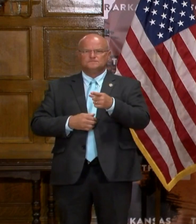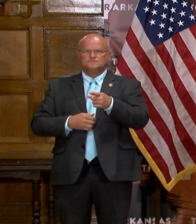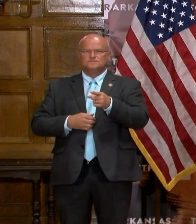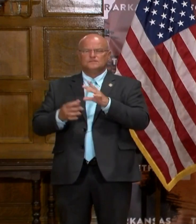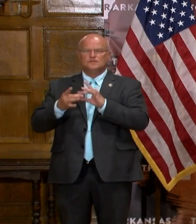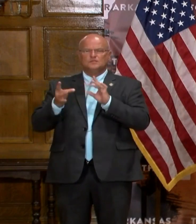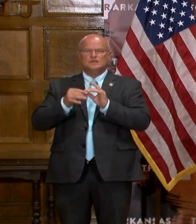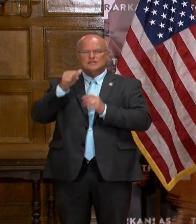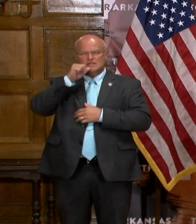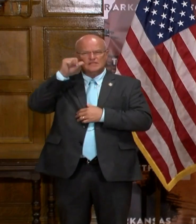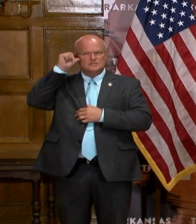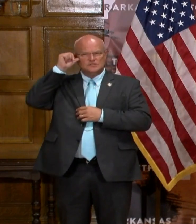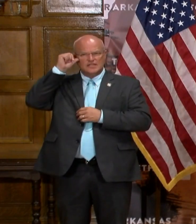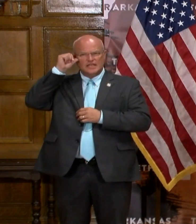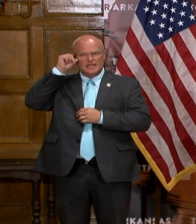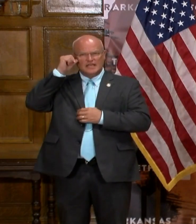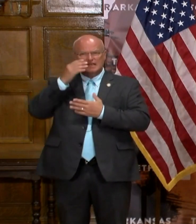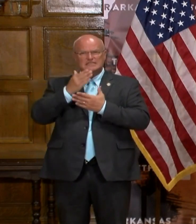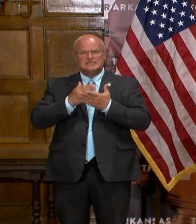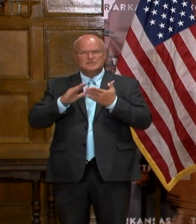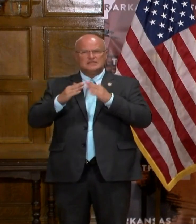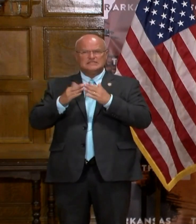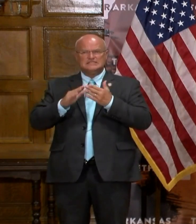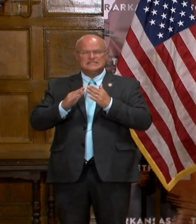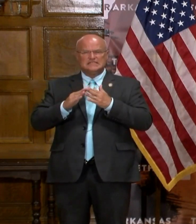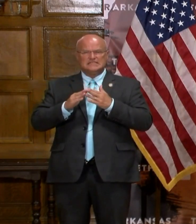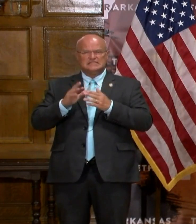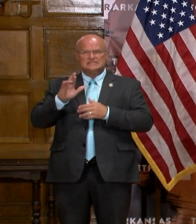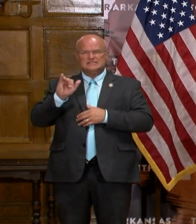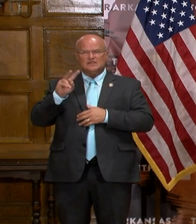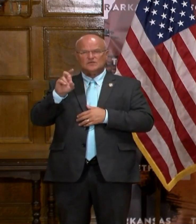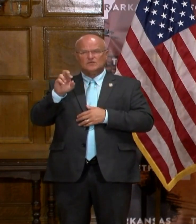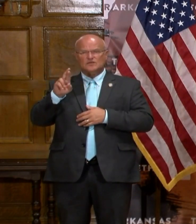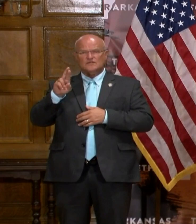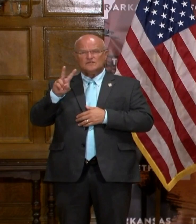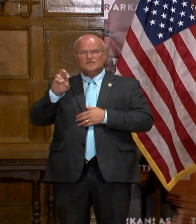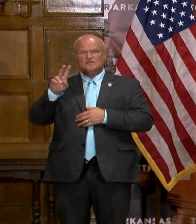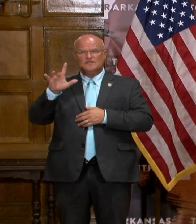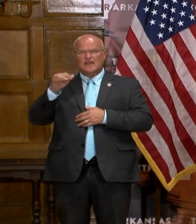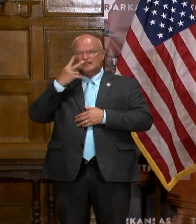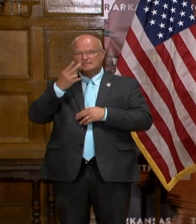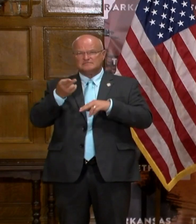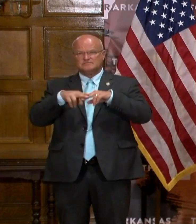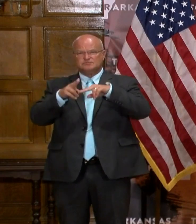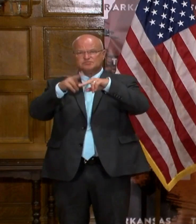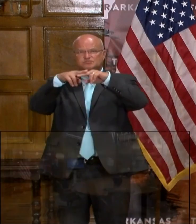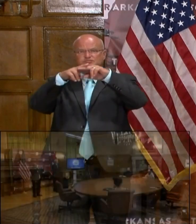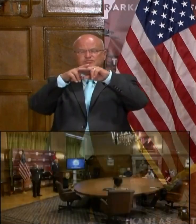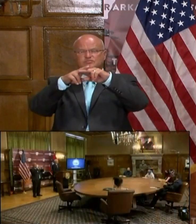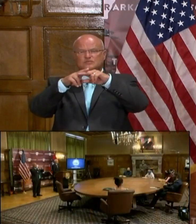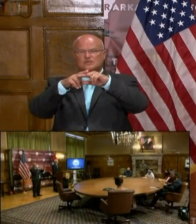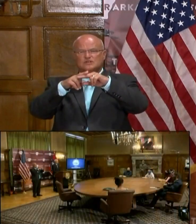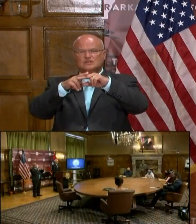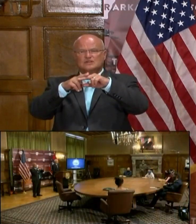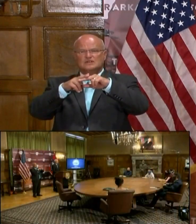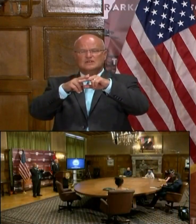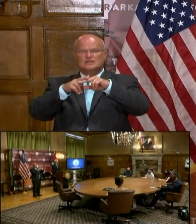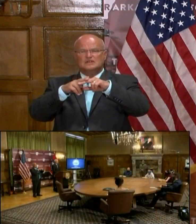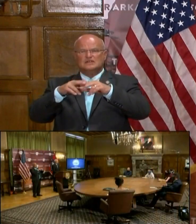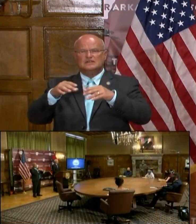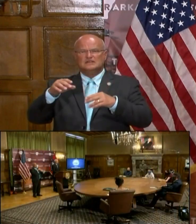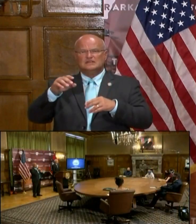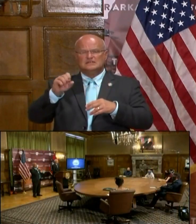You mentioned yesterday some of the cities up there in the River Valley are seeing higher than forecasted sales tax